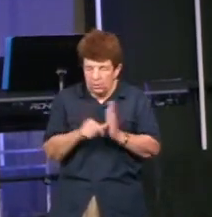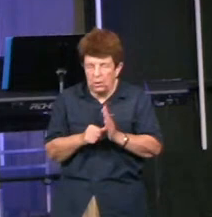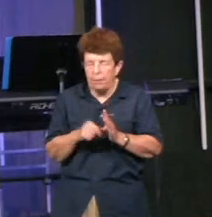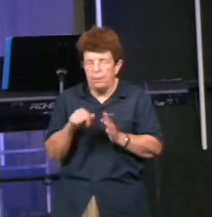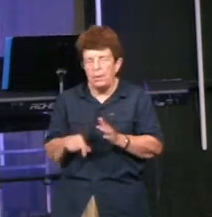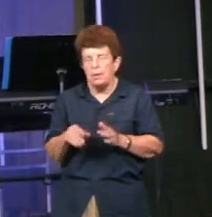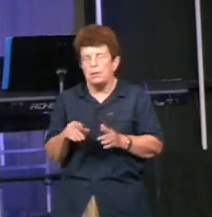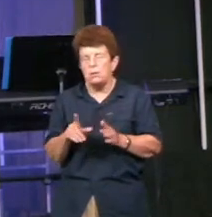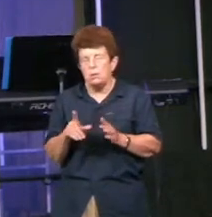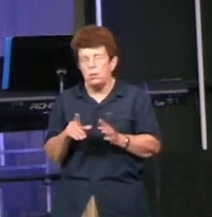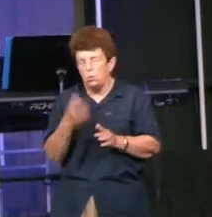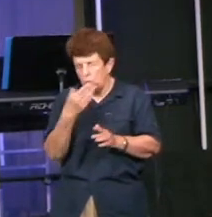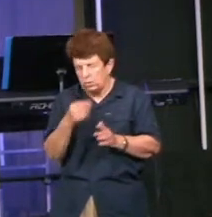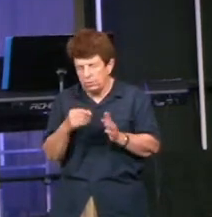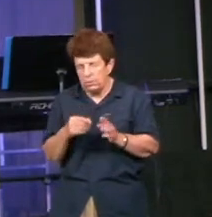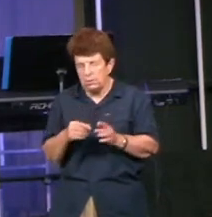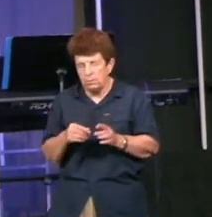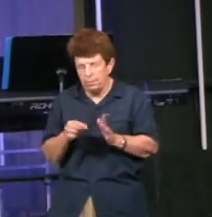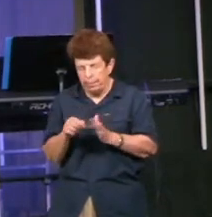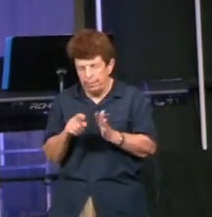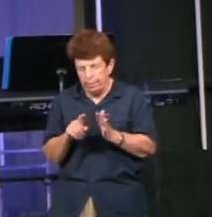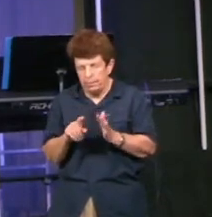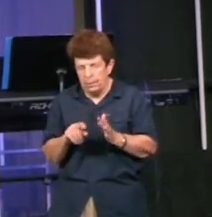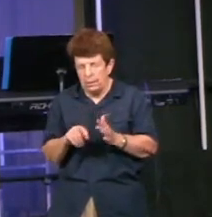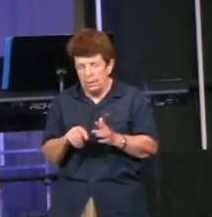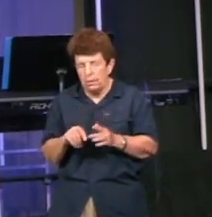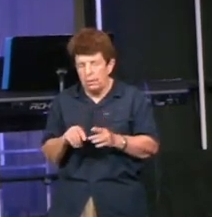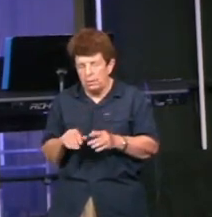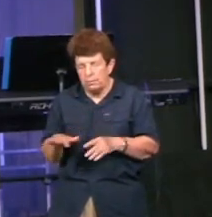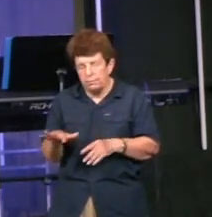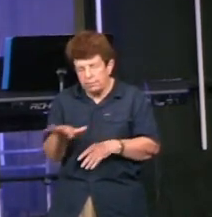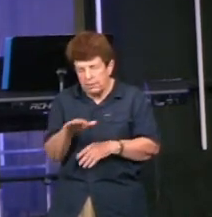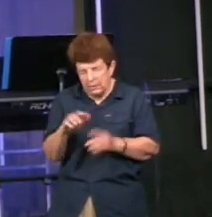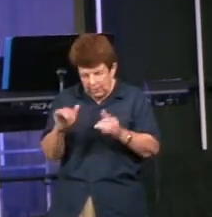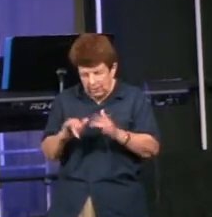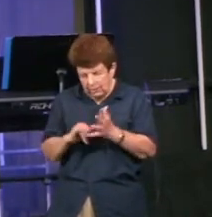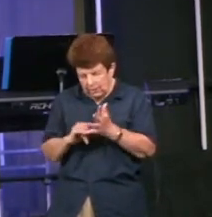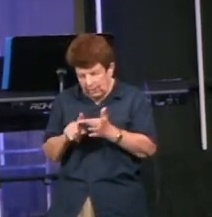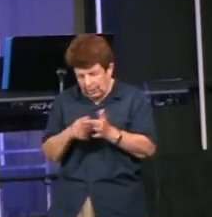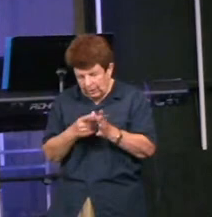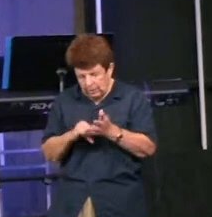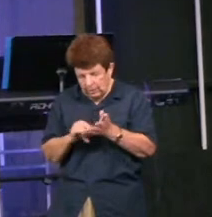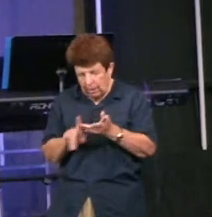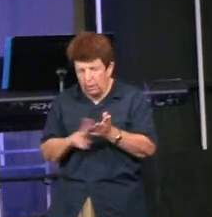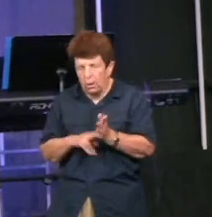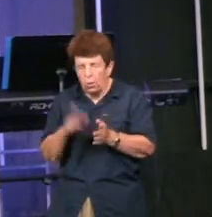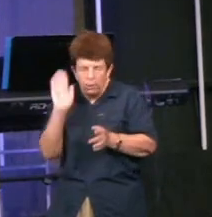this Christmas period, when we hear about the person of Jesus,